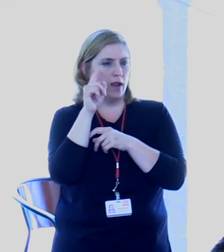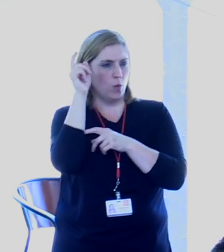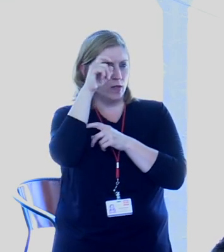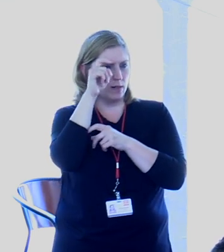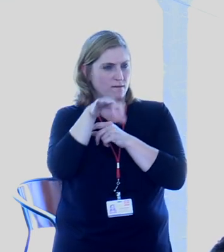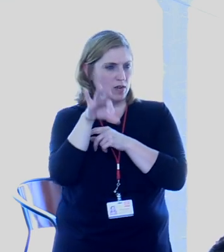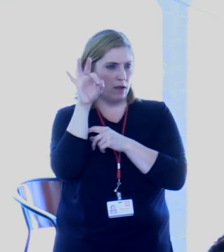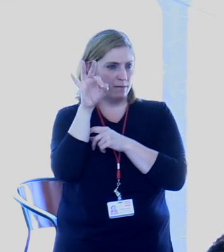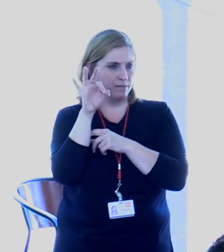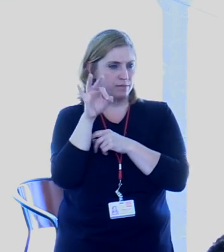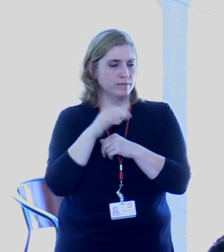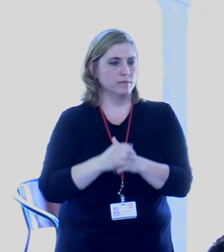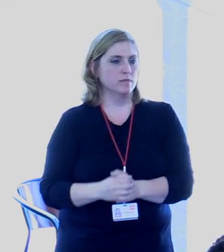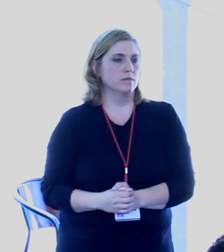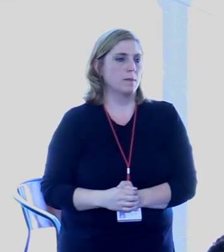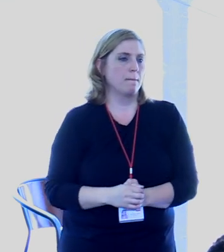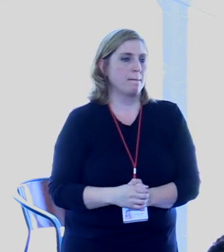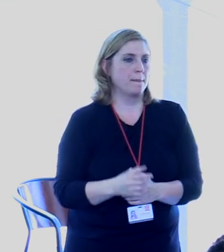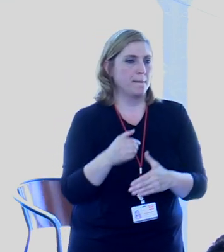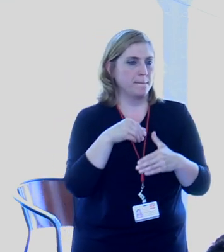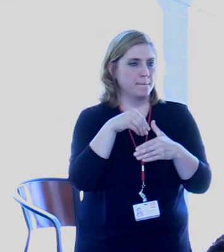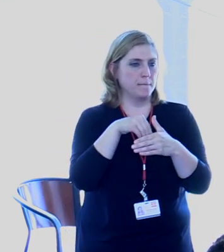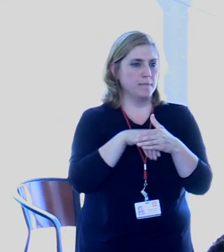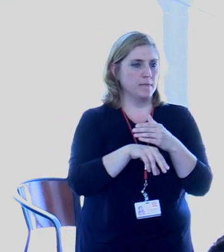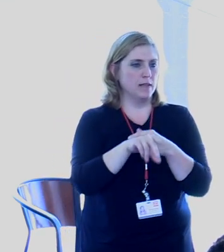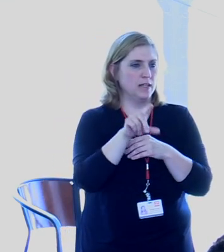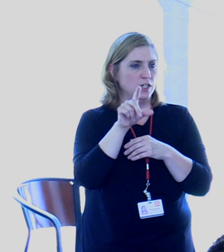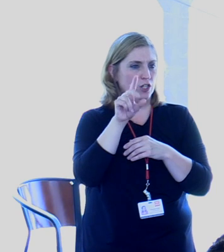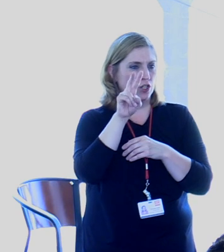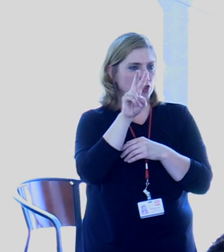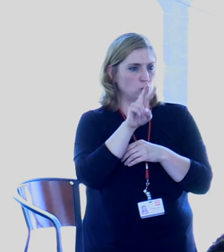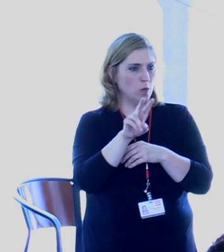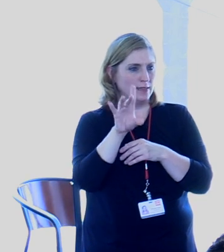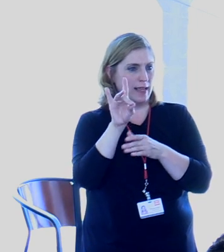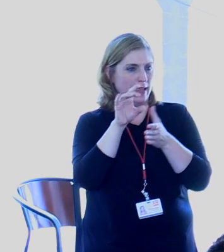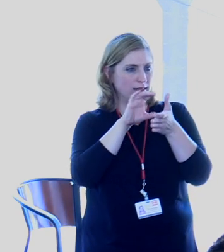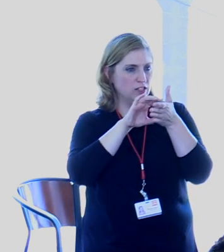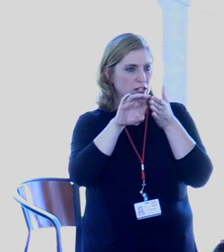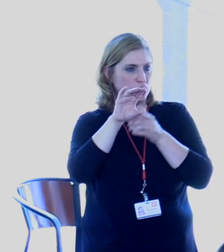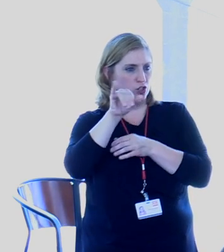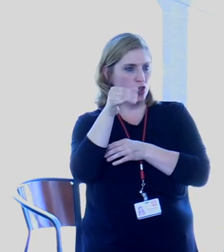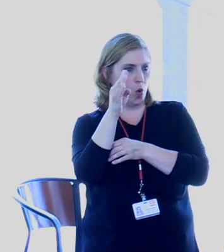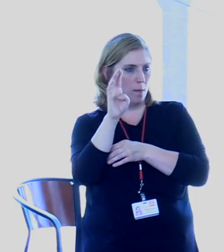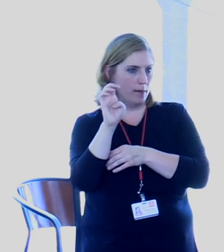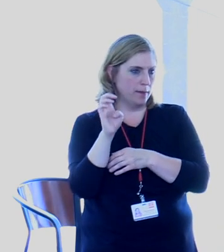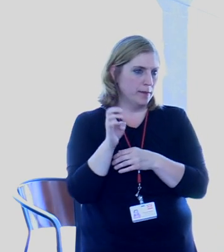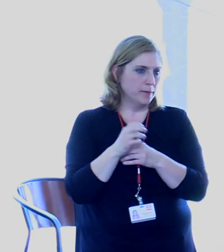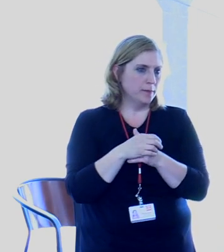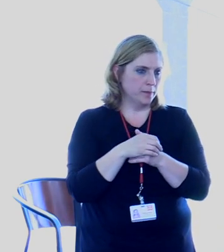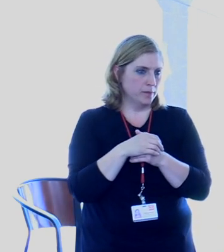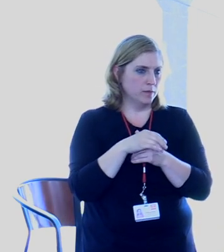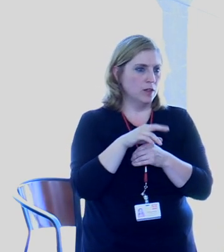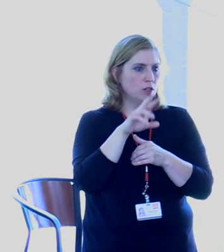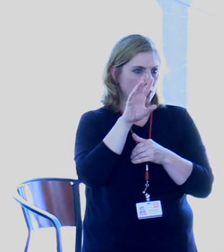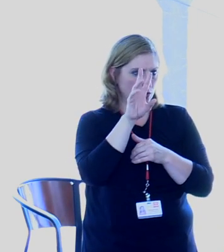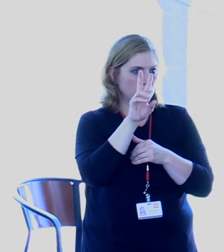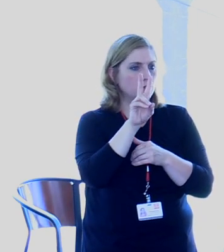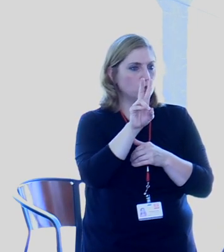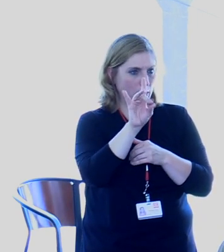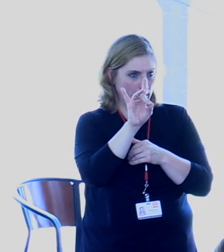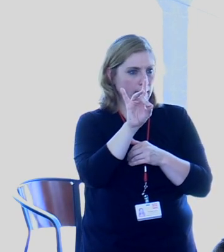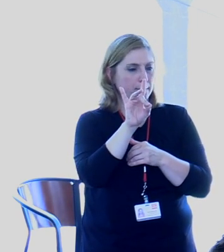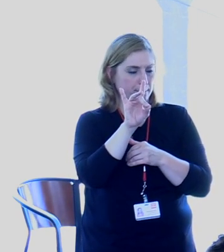found? So, in the 28th chapter of Job, in all of